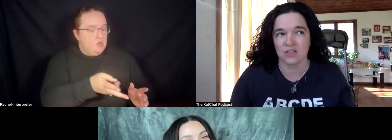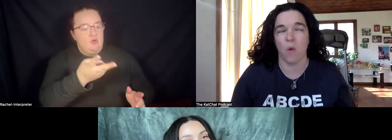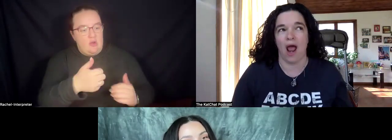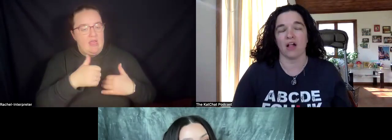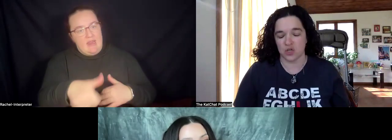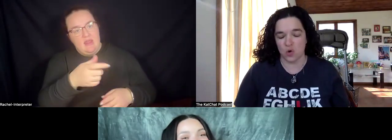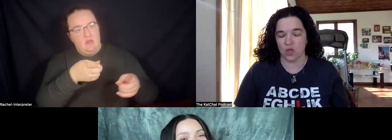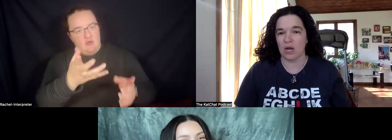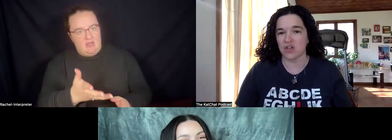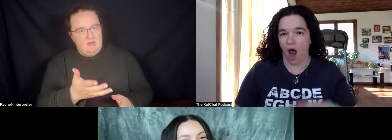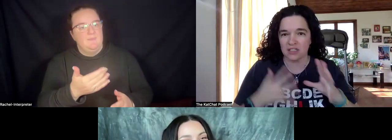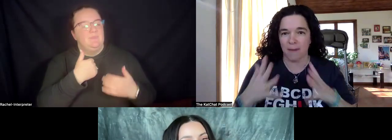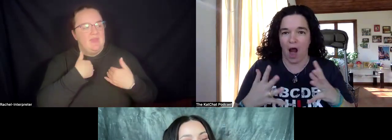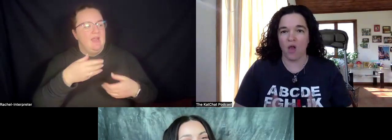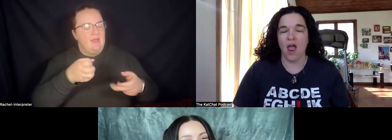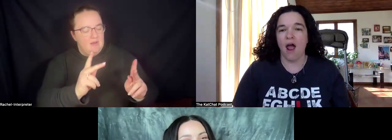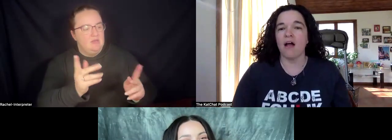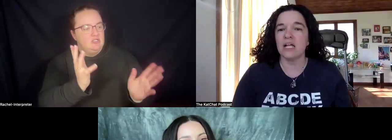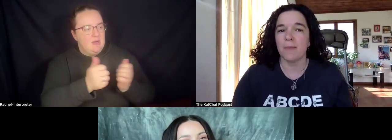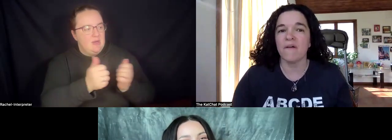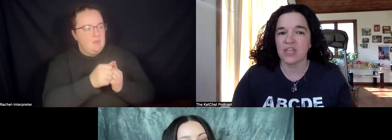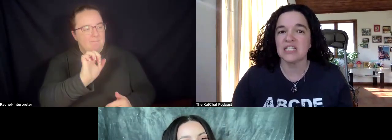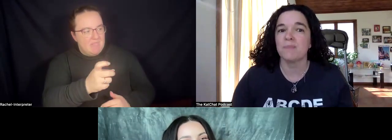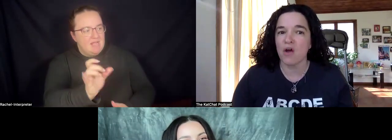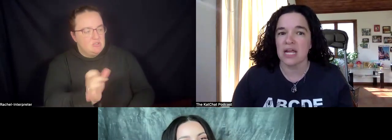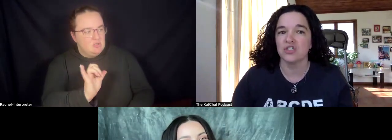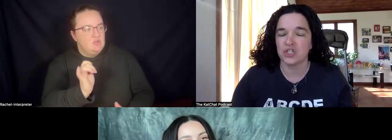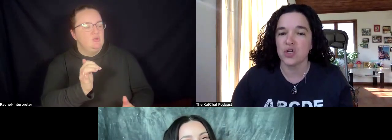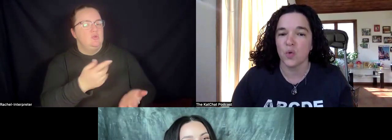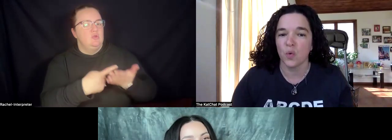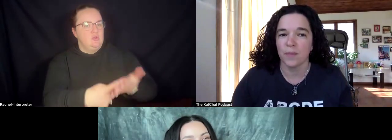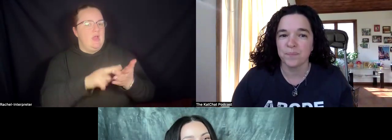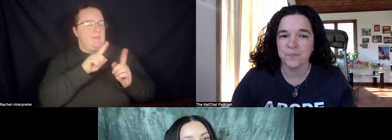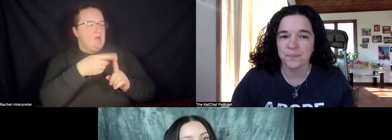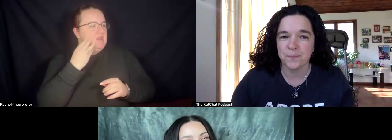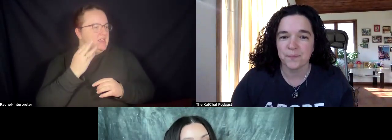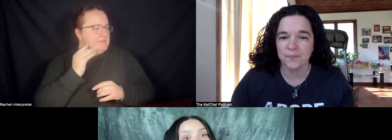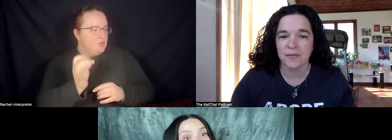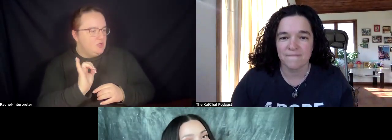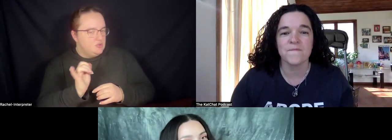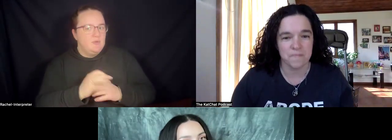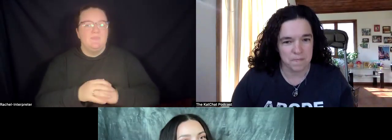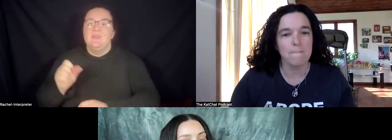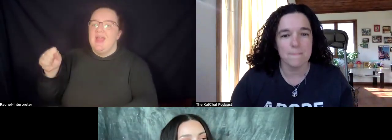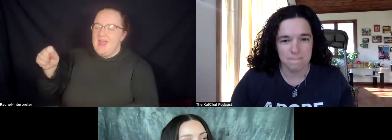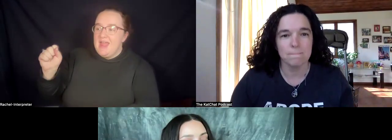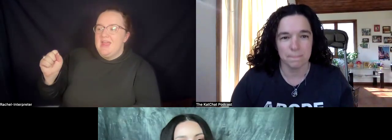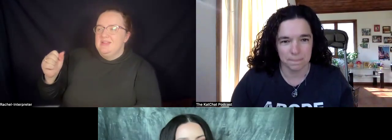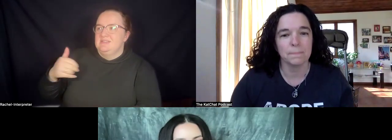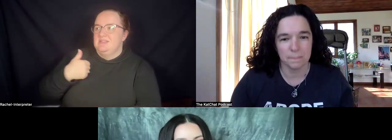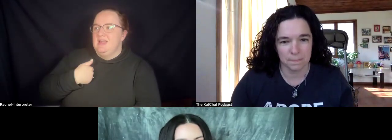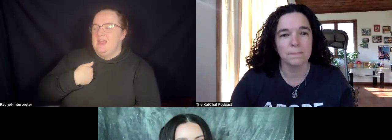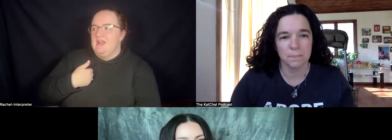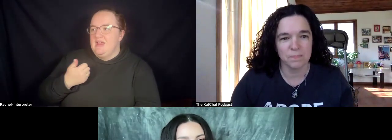Max as well. Maxwell, yeah. Talked about a little bit of the experience too. I only got